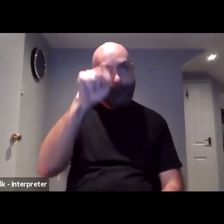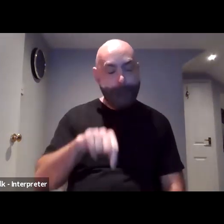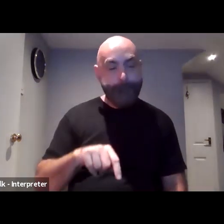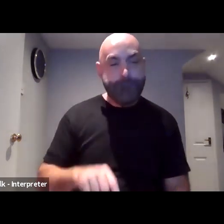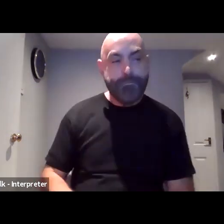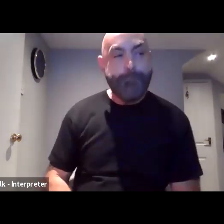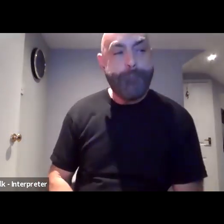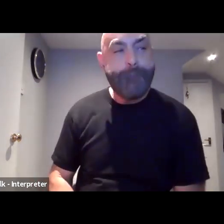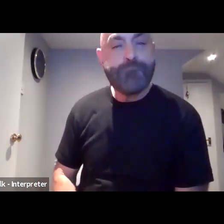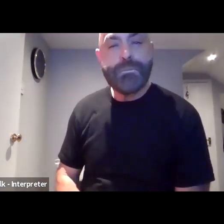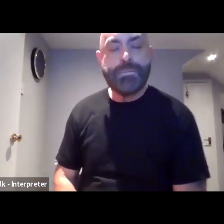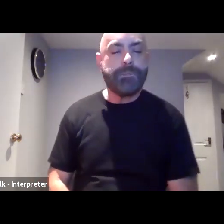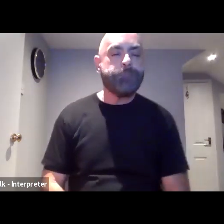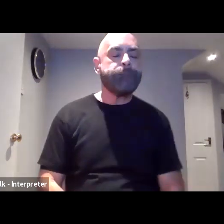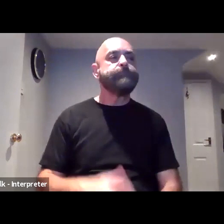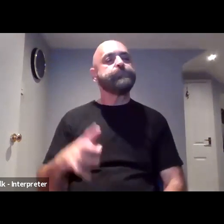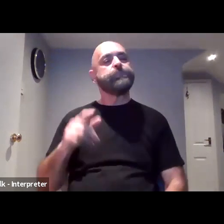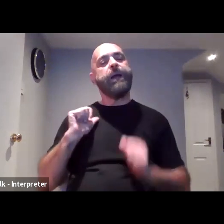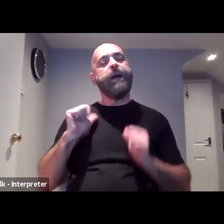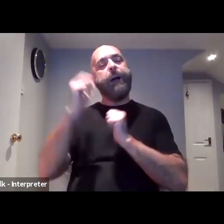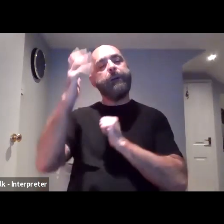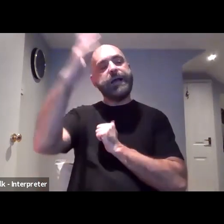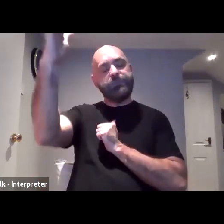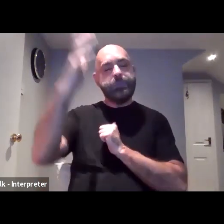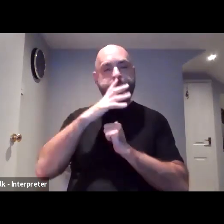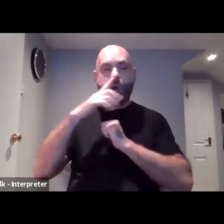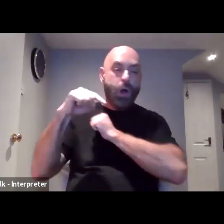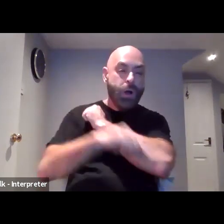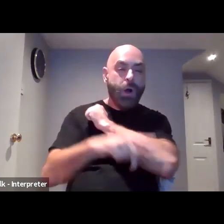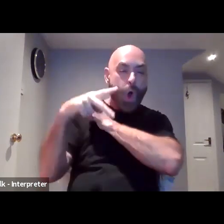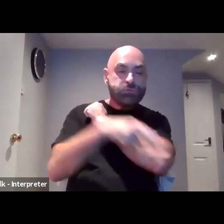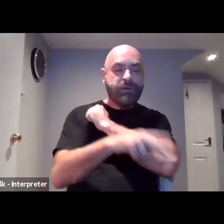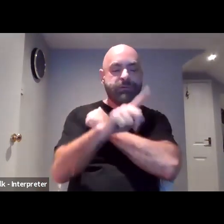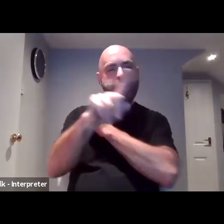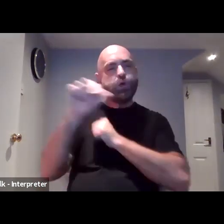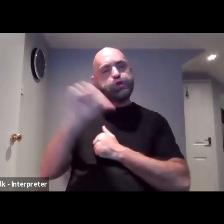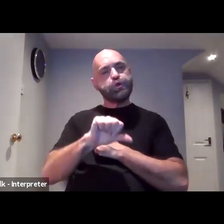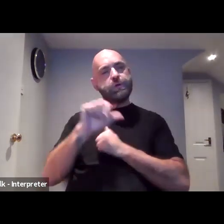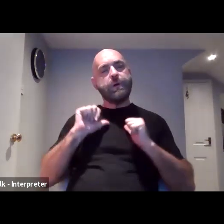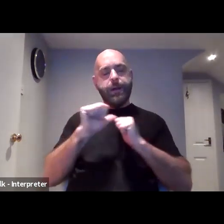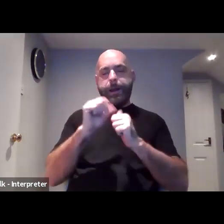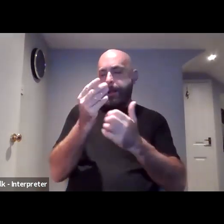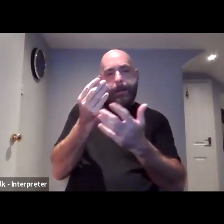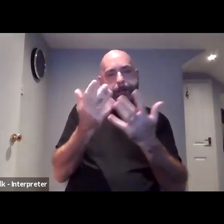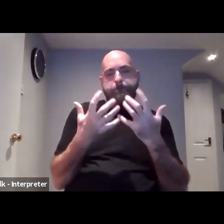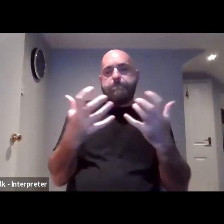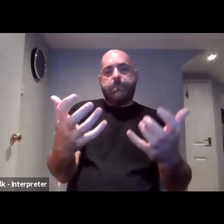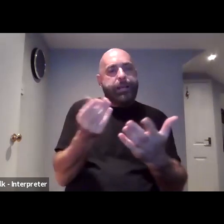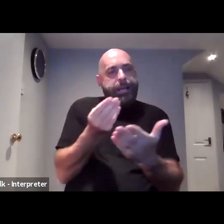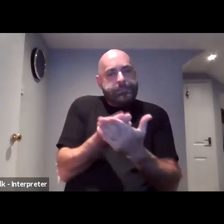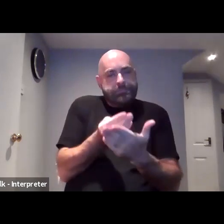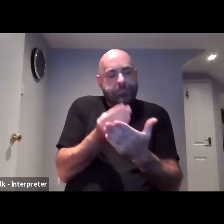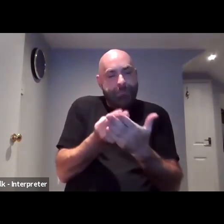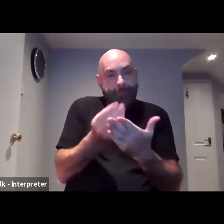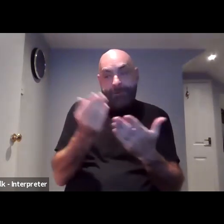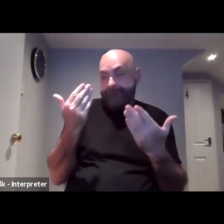And the government's strategy of austerity was supposed to put the public finances in order and get the economy growing.